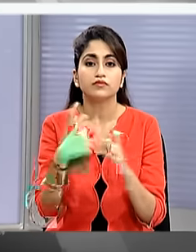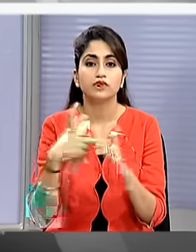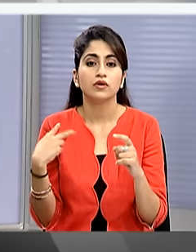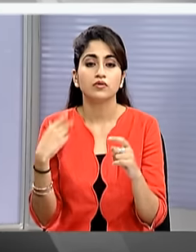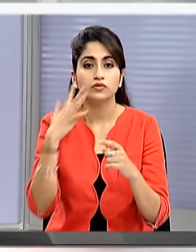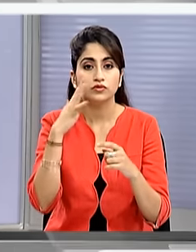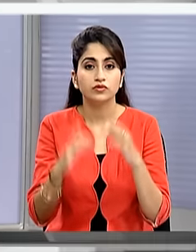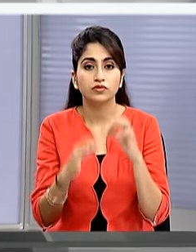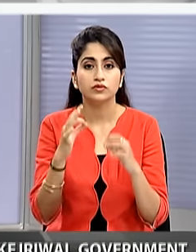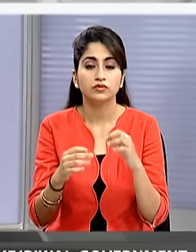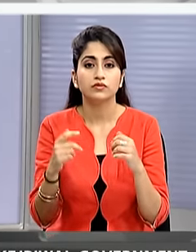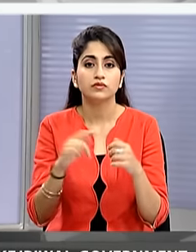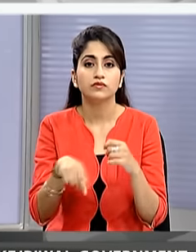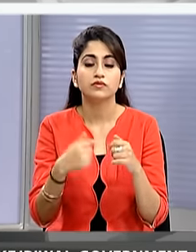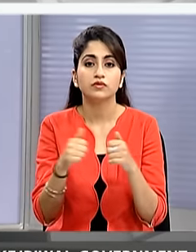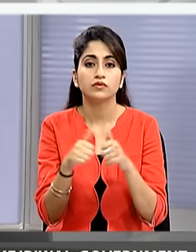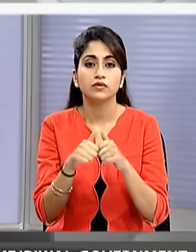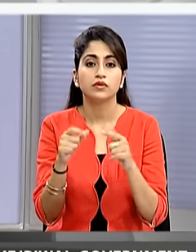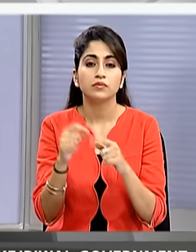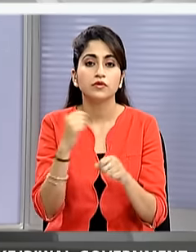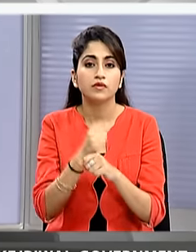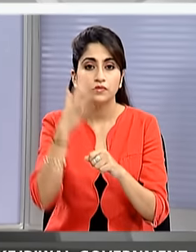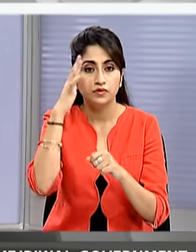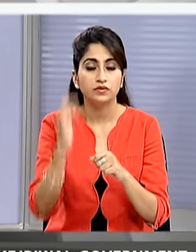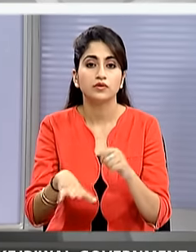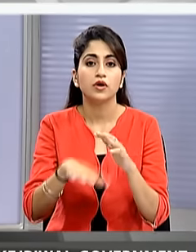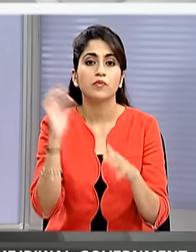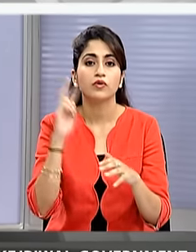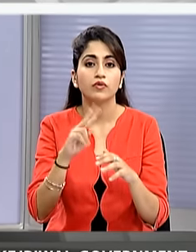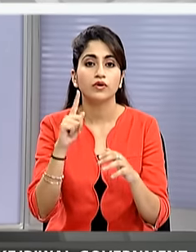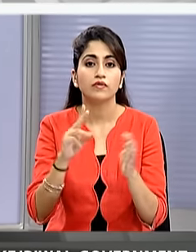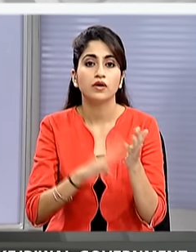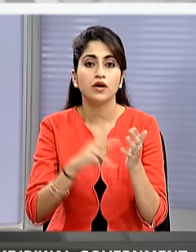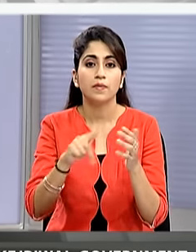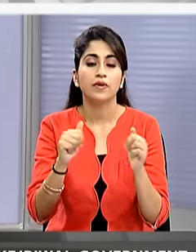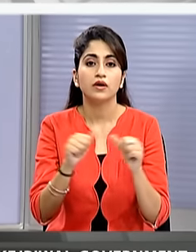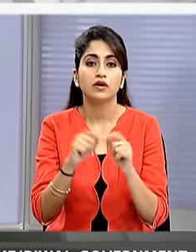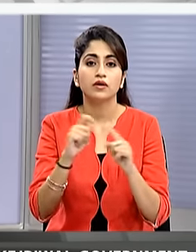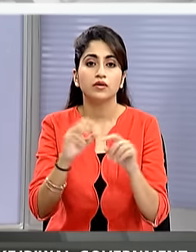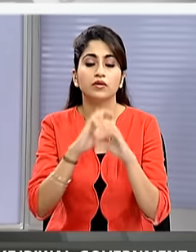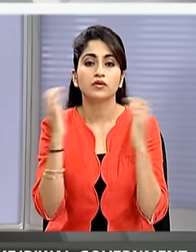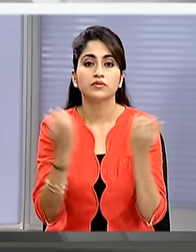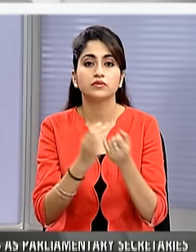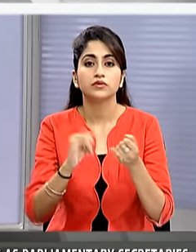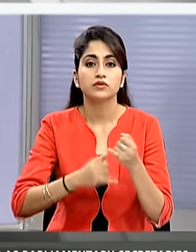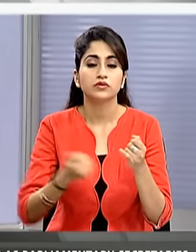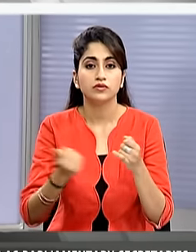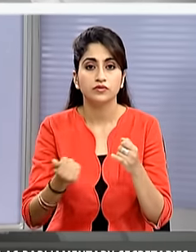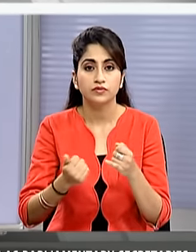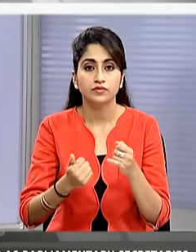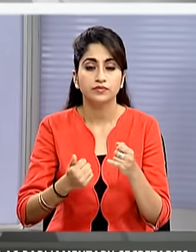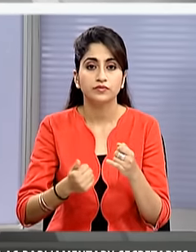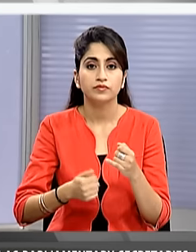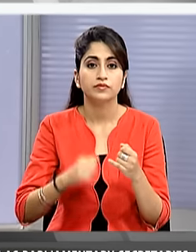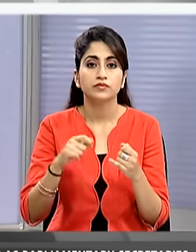Aam Aadmi Party comes from Delhi High Court judgment quashing Aam Aadmi Party government's decision to appoint 21 MLAs as